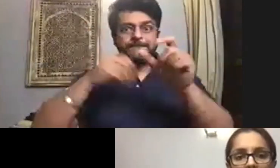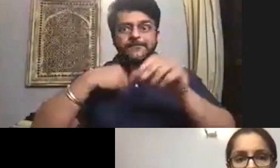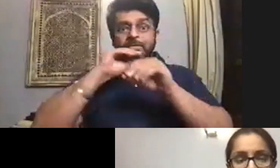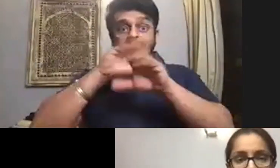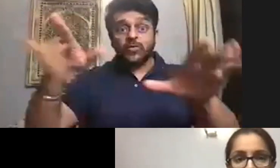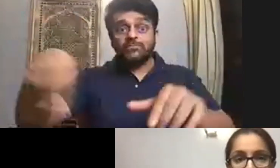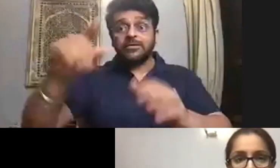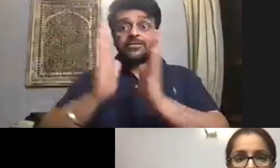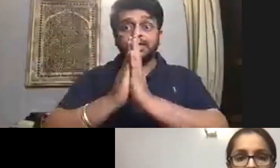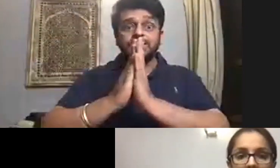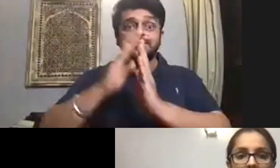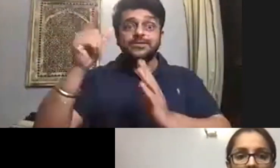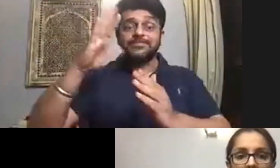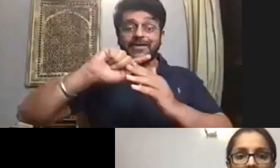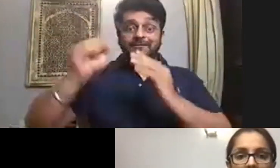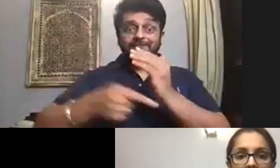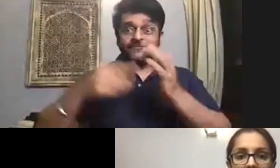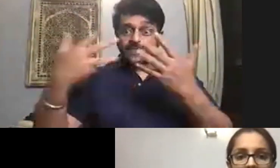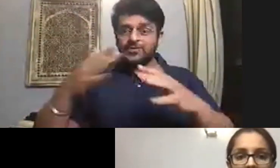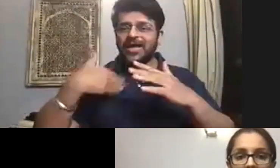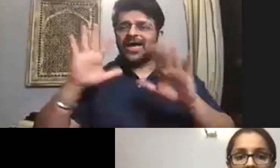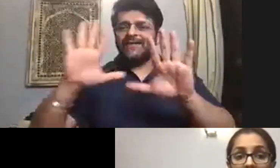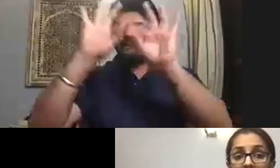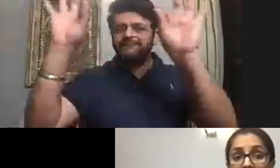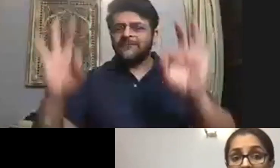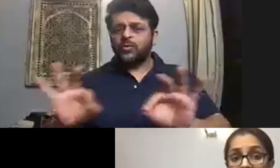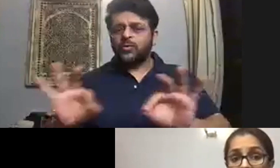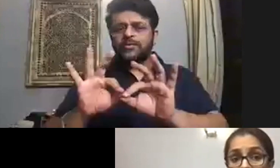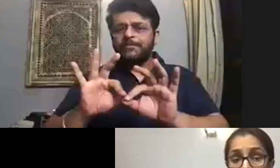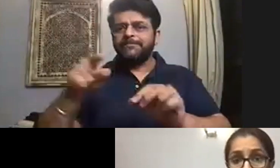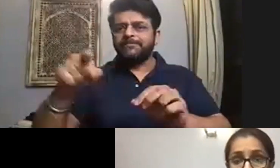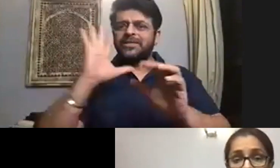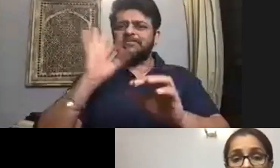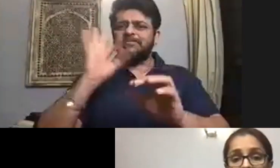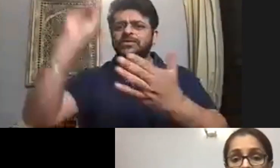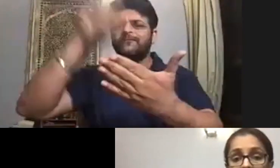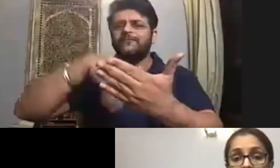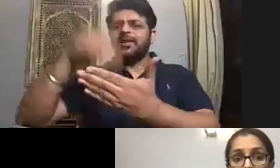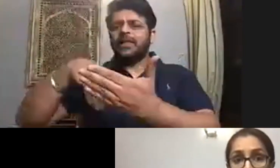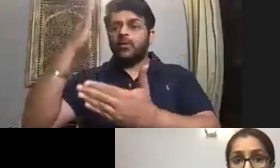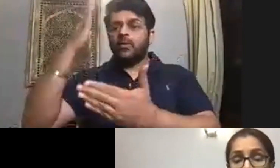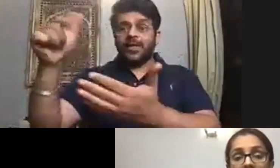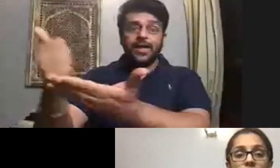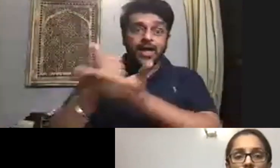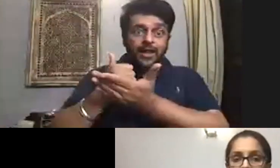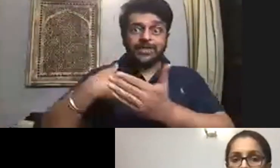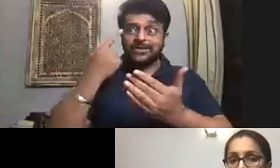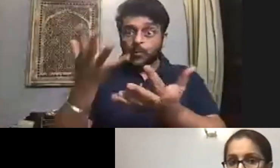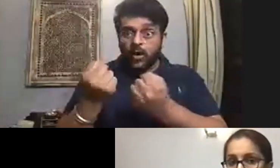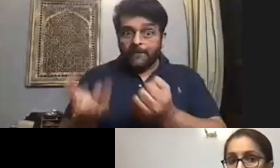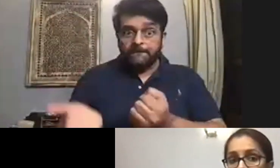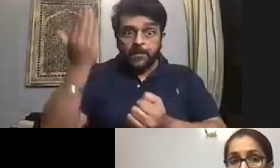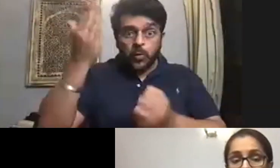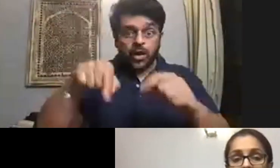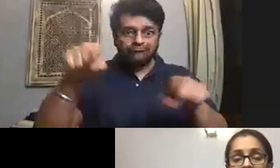So for all the deaf people, let me inform you that please, after this is over, we will be sending you a form. It's an important form